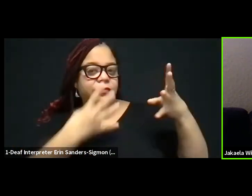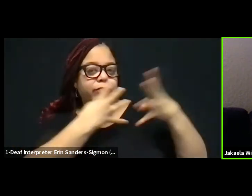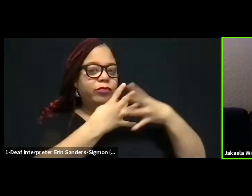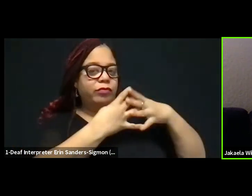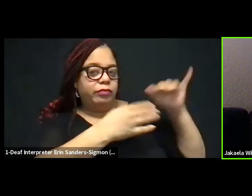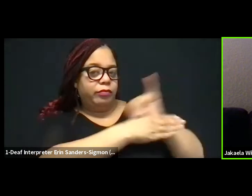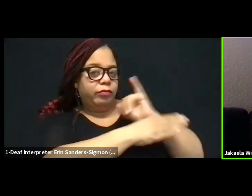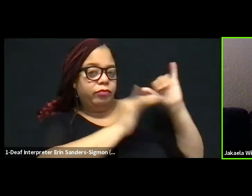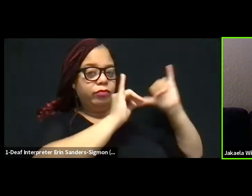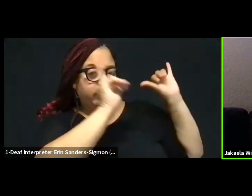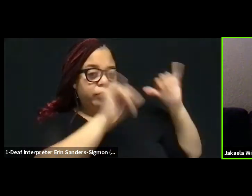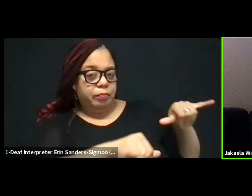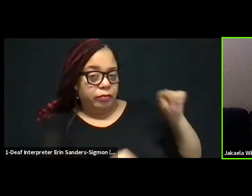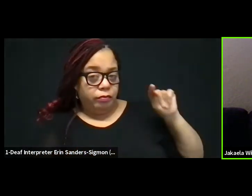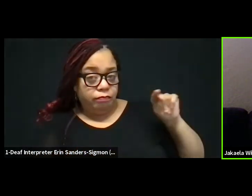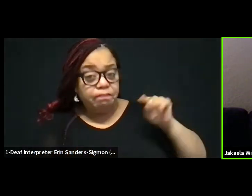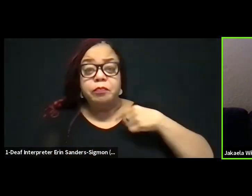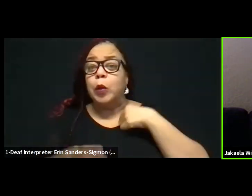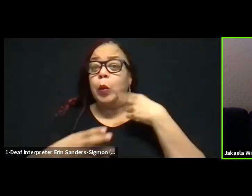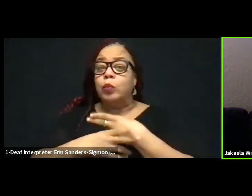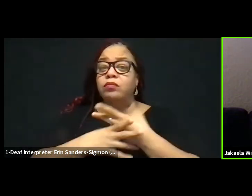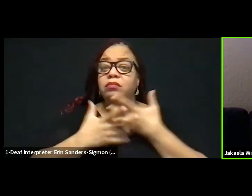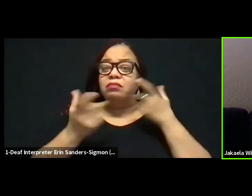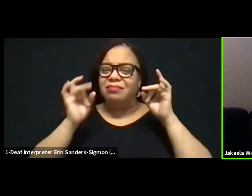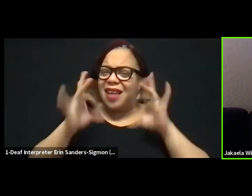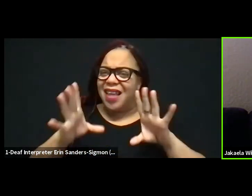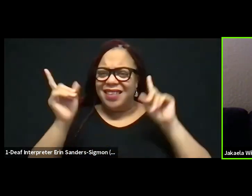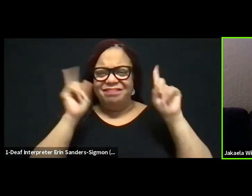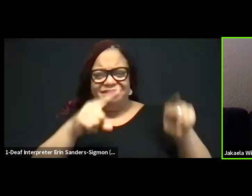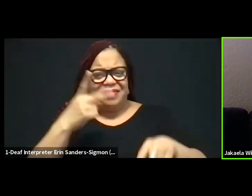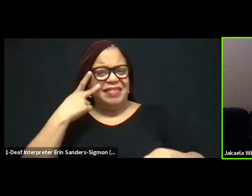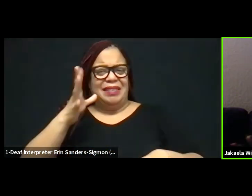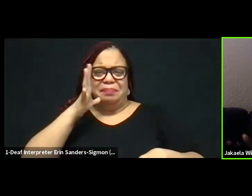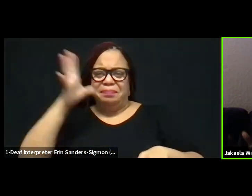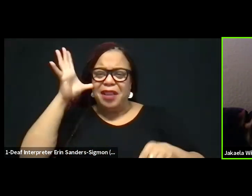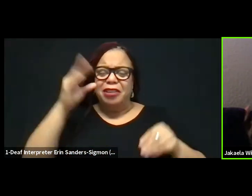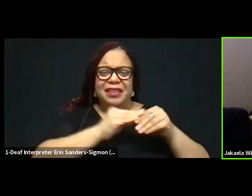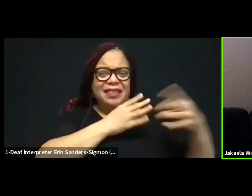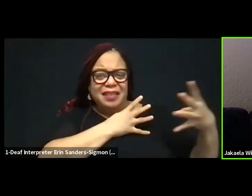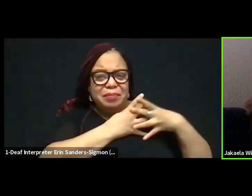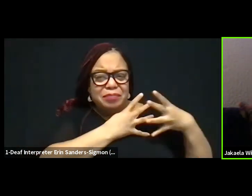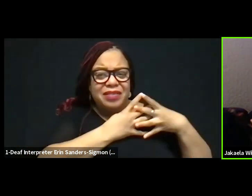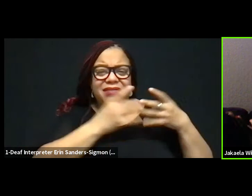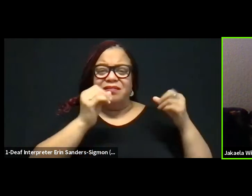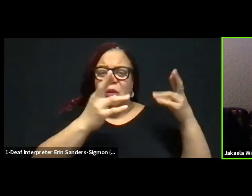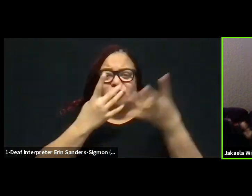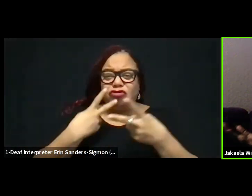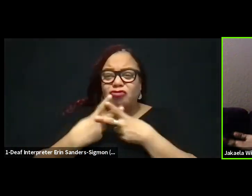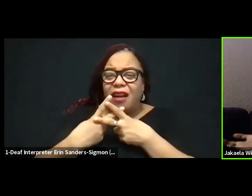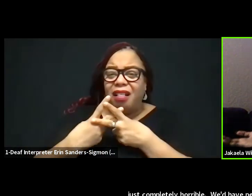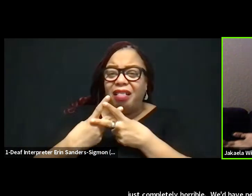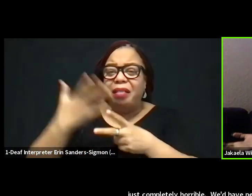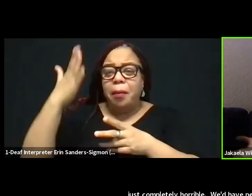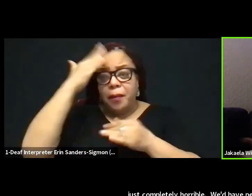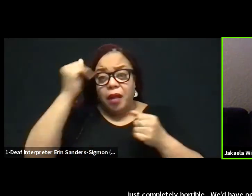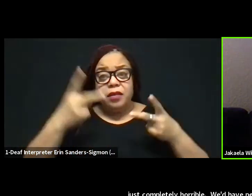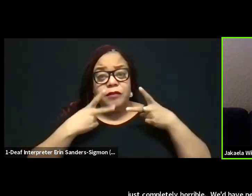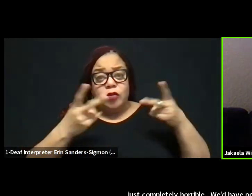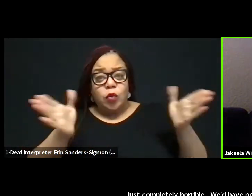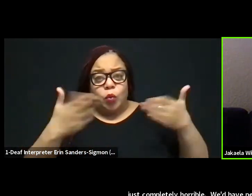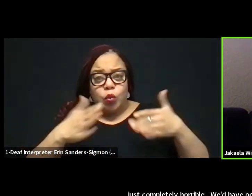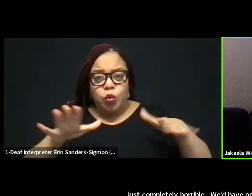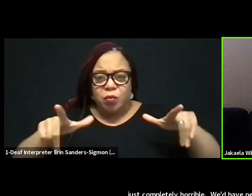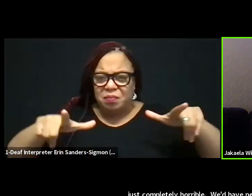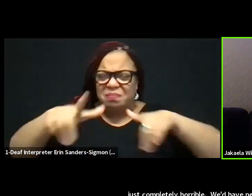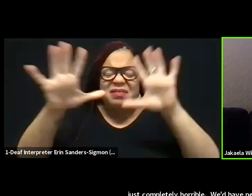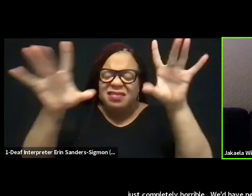completely horrible. We had people watching us all of the time. There was always some kind of something. When I was younger, I don't know what it